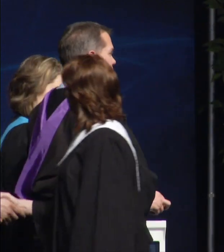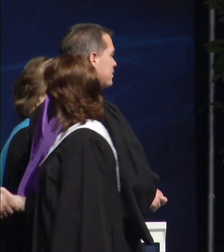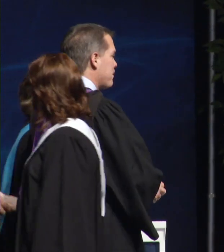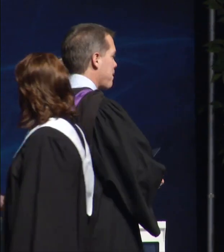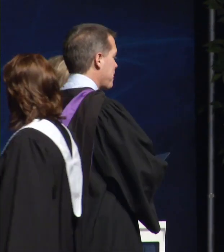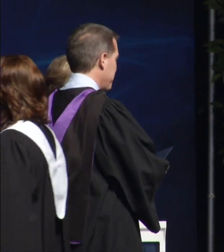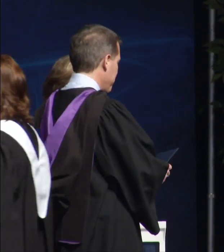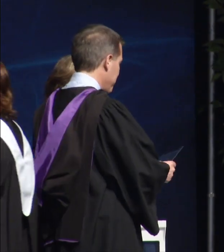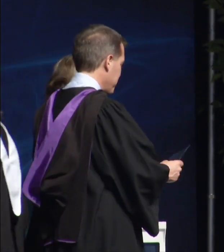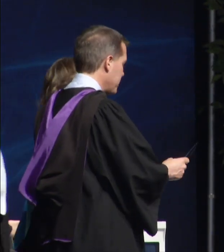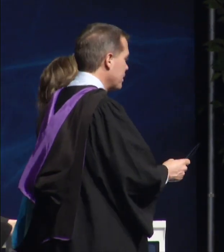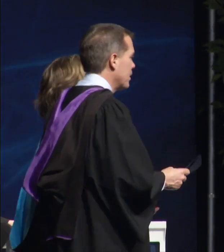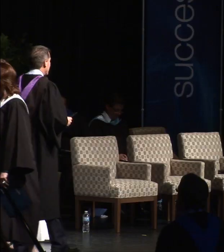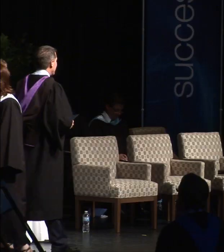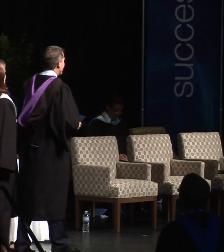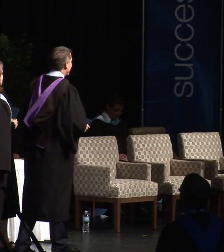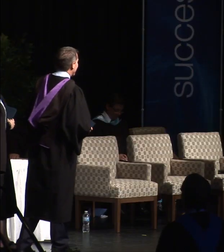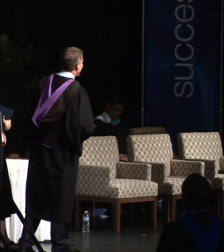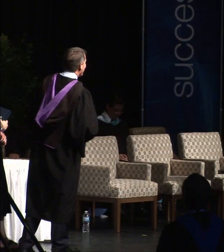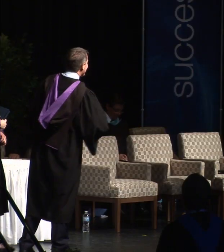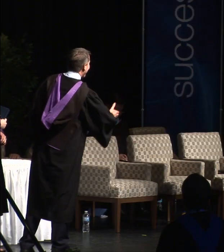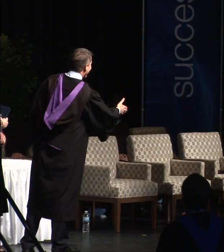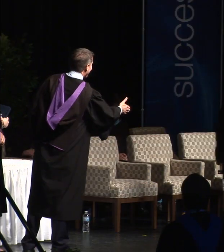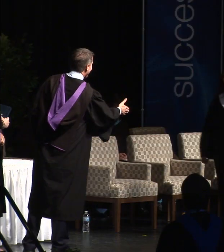Michelle Lynn Gillis.